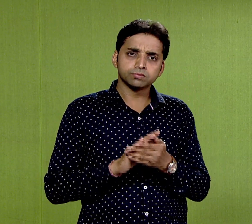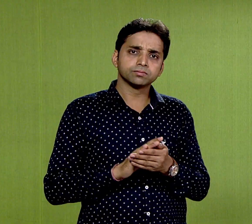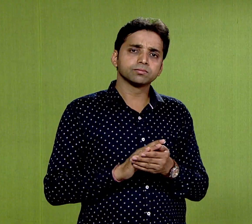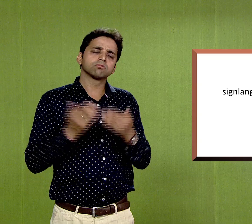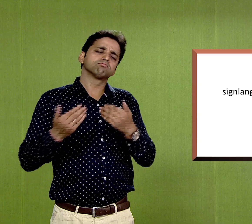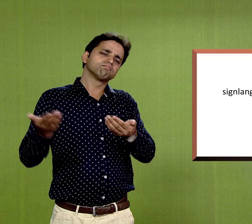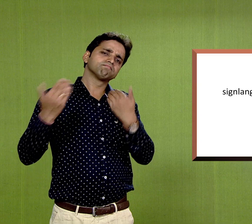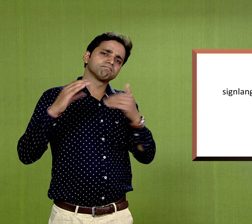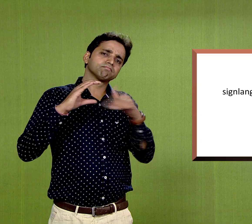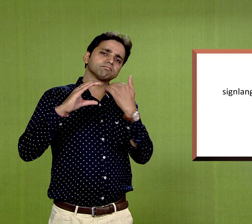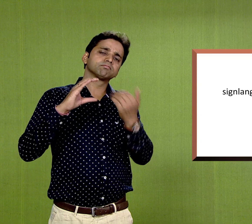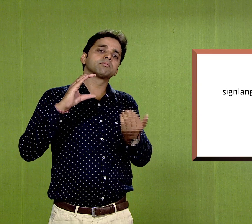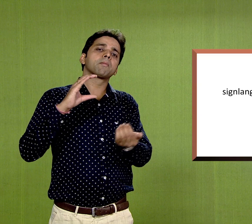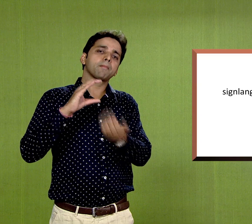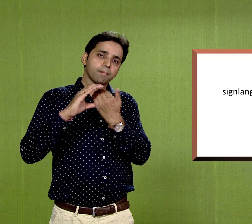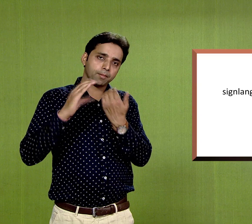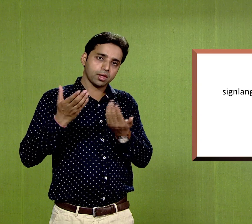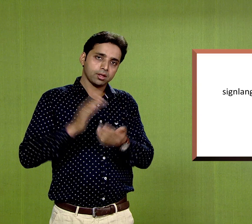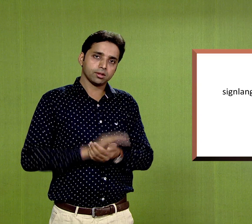you can send us email